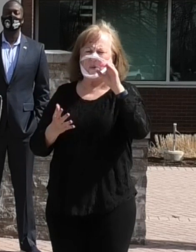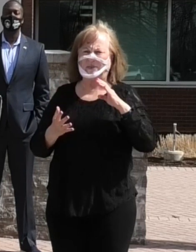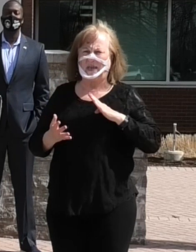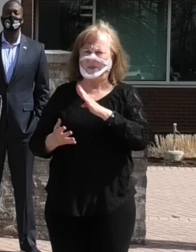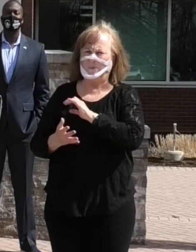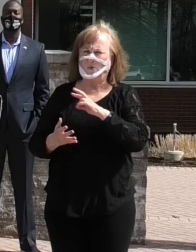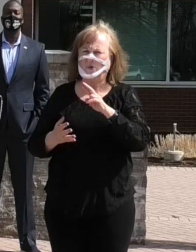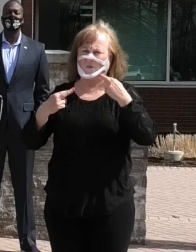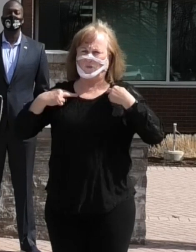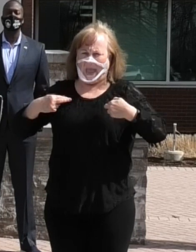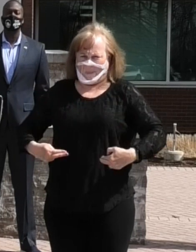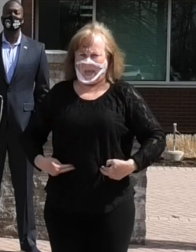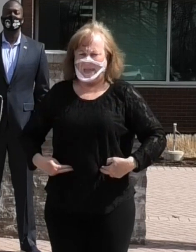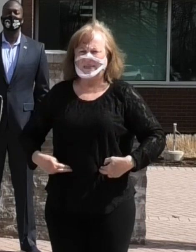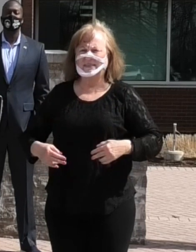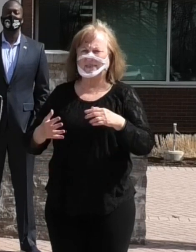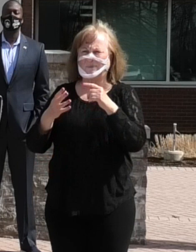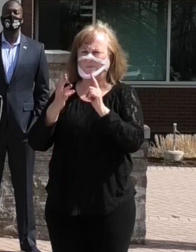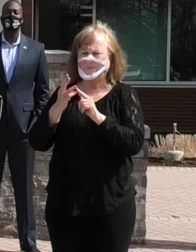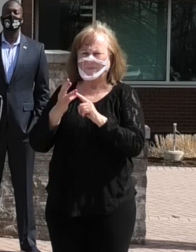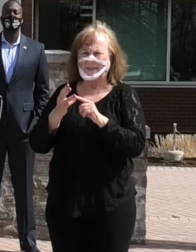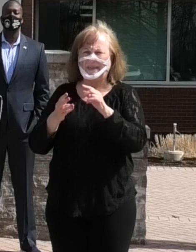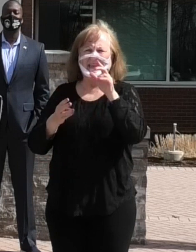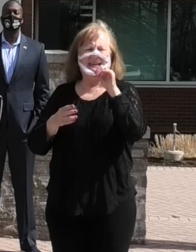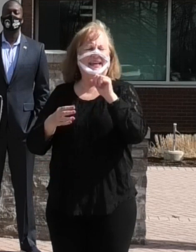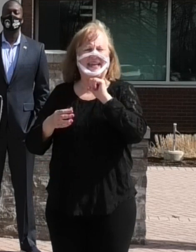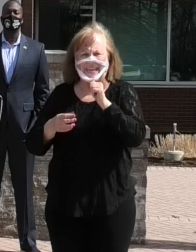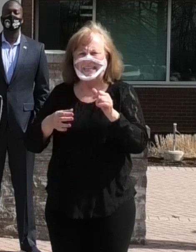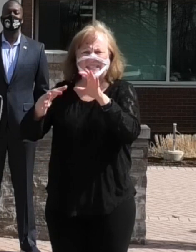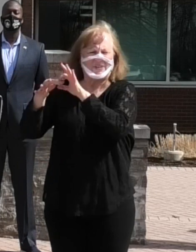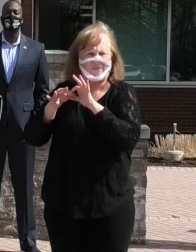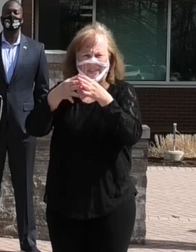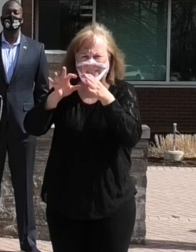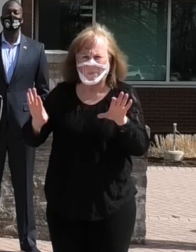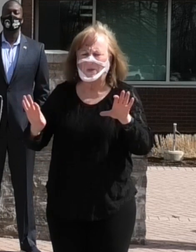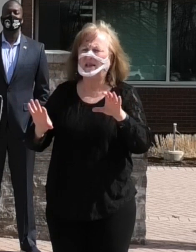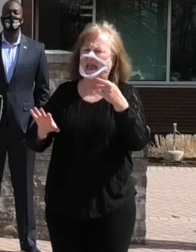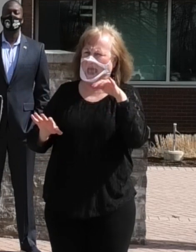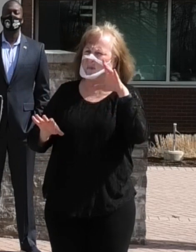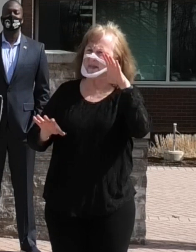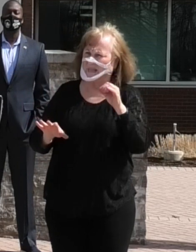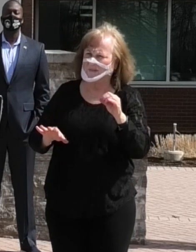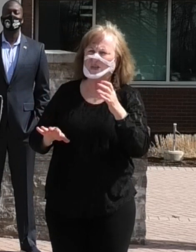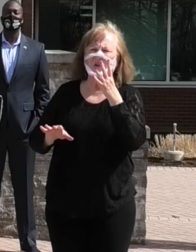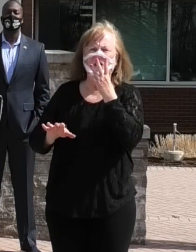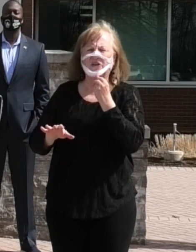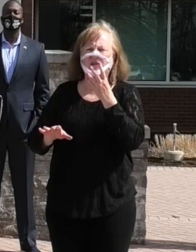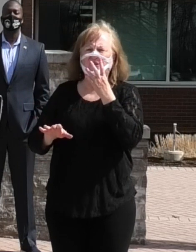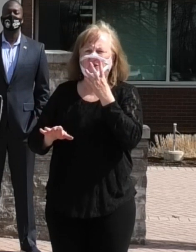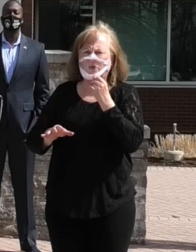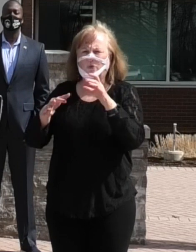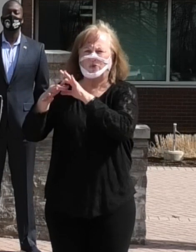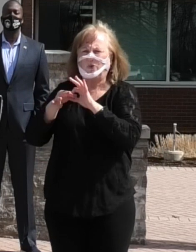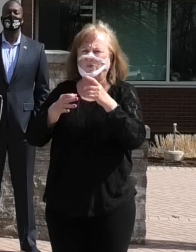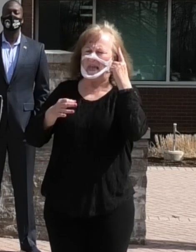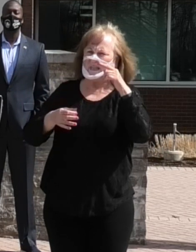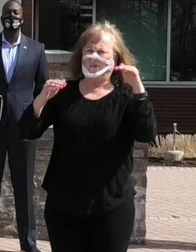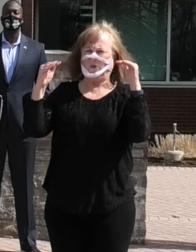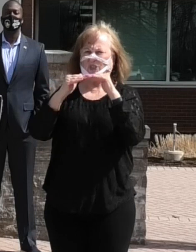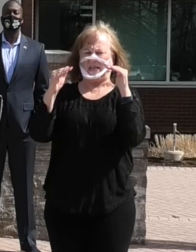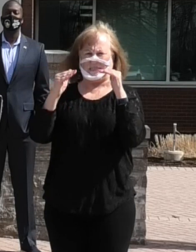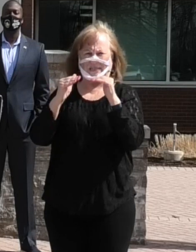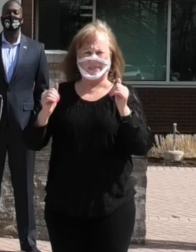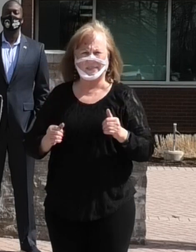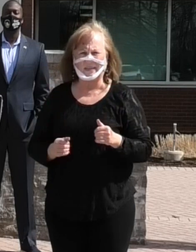of Rabbis, Indivisible Howard County, Jews United for